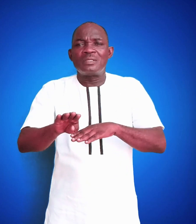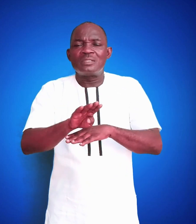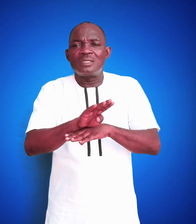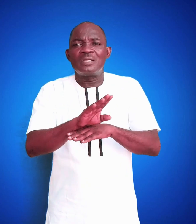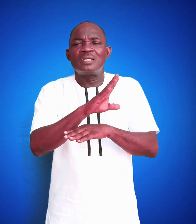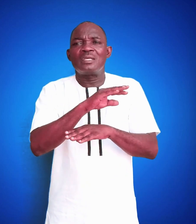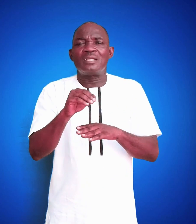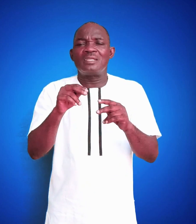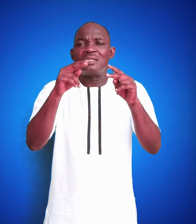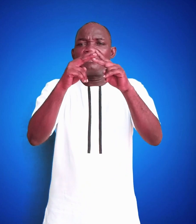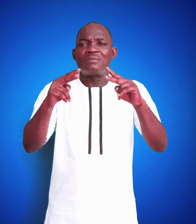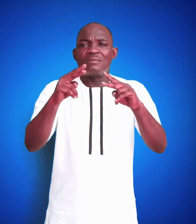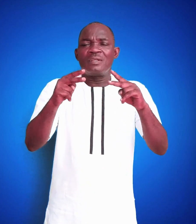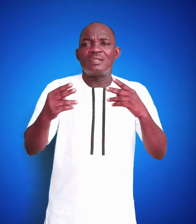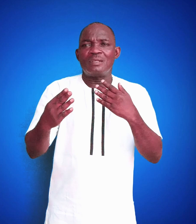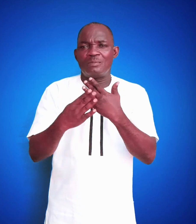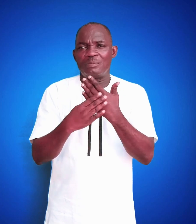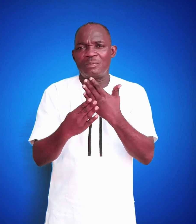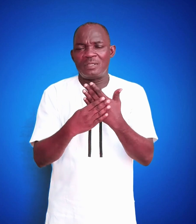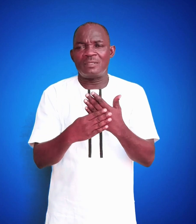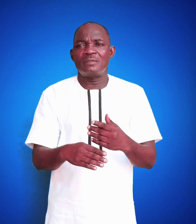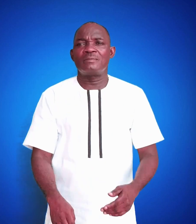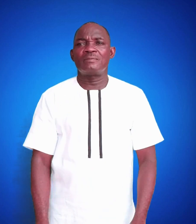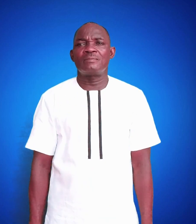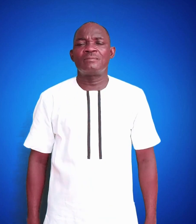and rural banks.